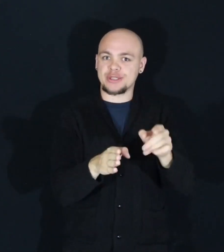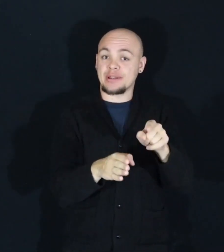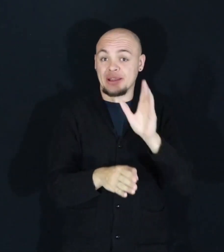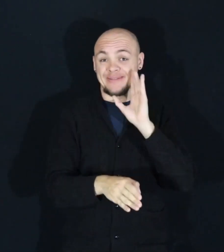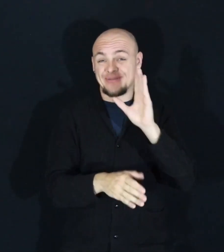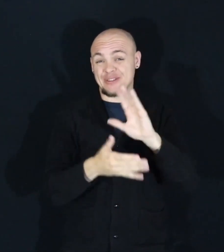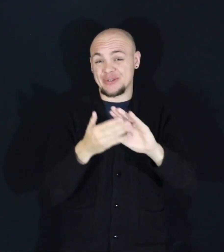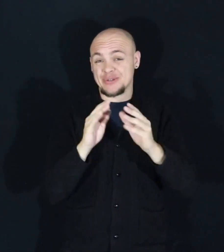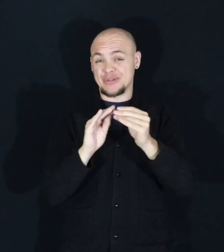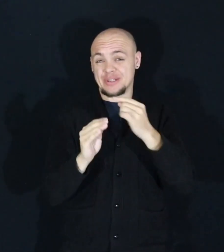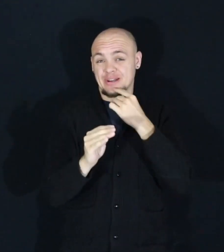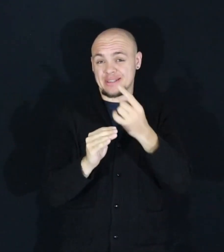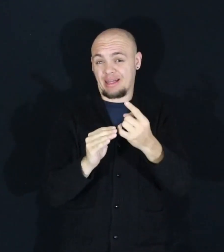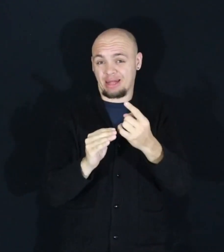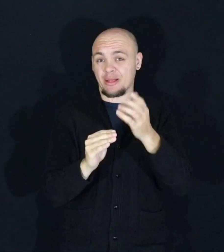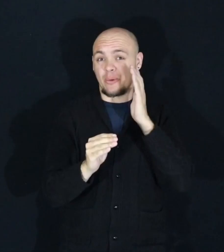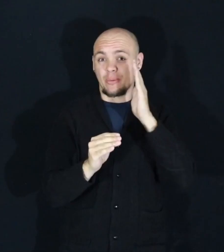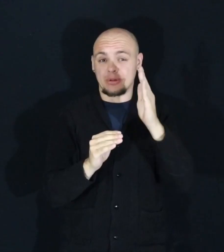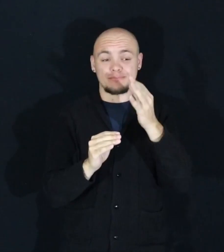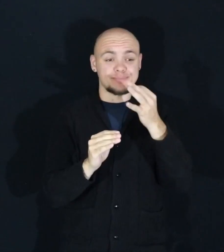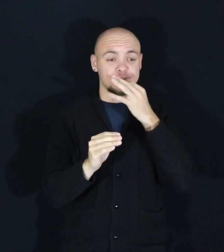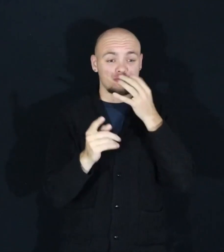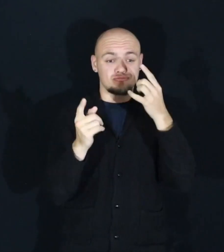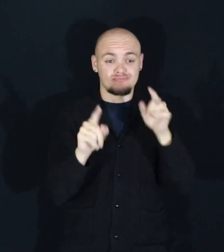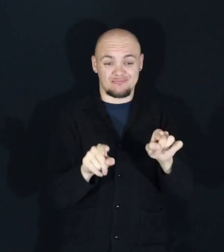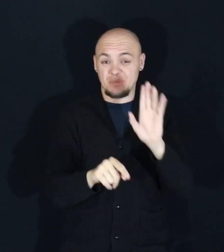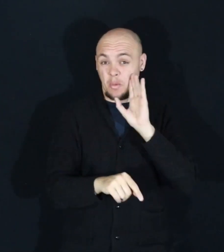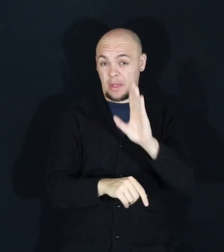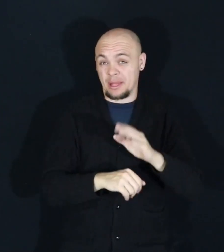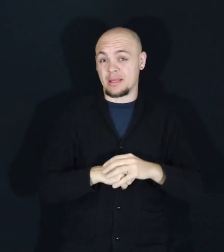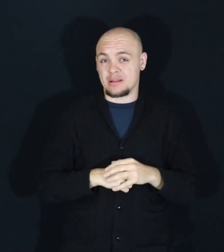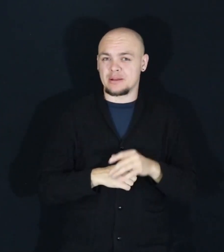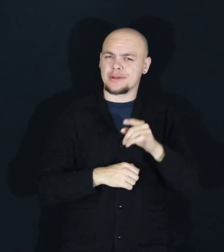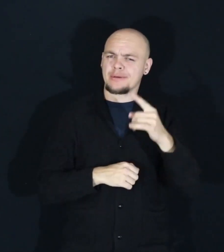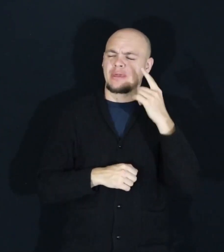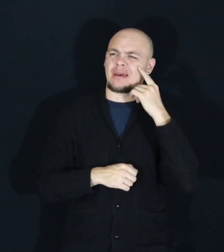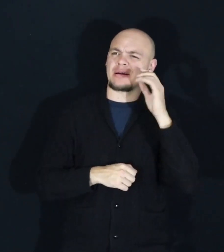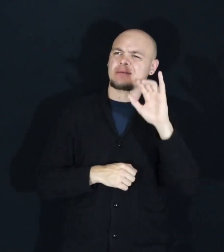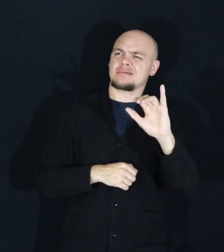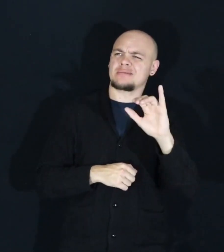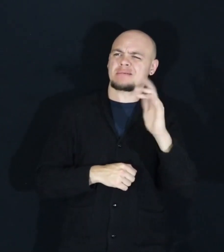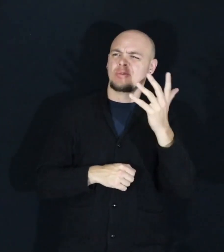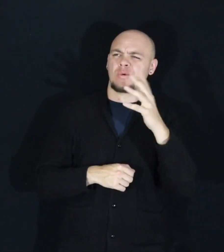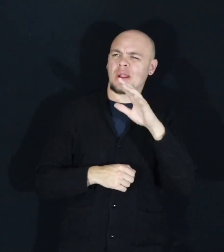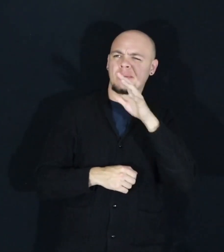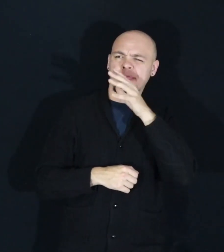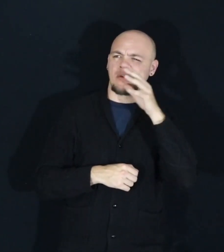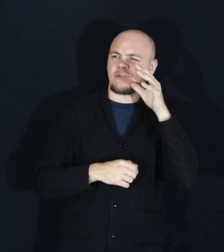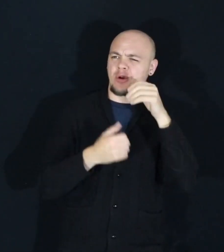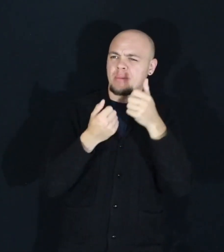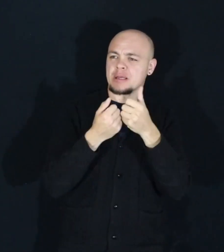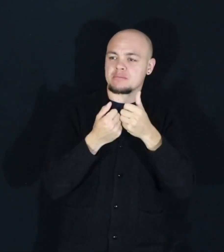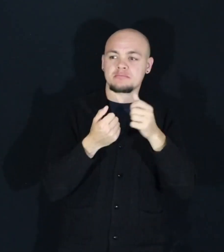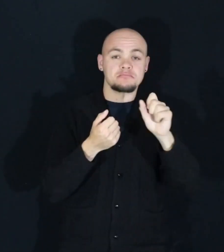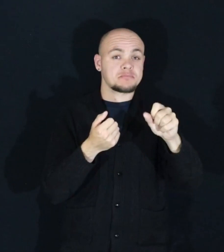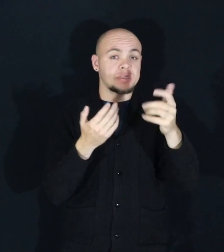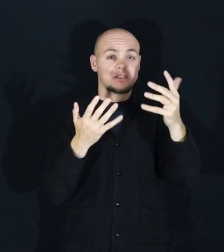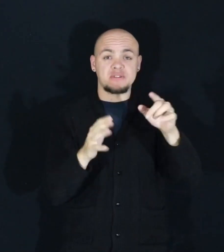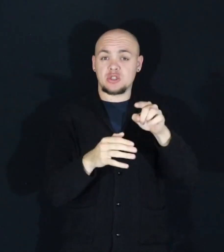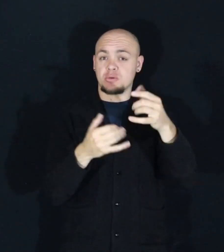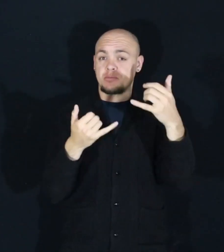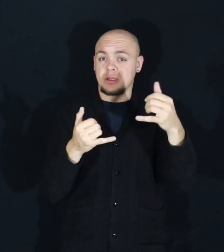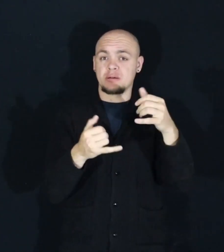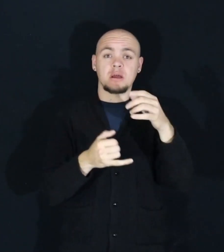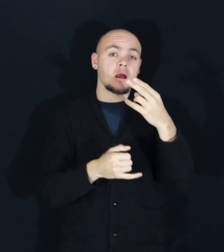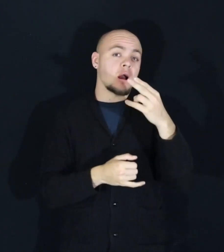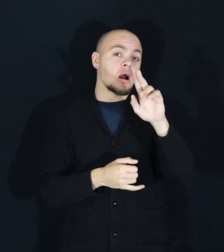of storytelling, and it's on its way very soon. Now, I know what you're thinking. What about the farming game? It's finished. You can play it now on the Hugging